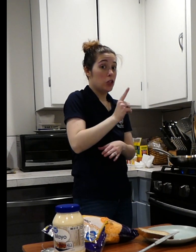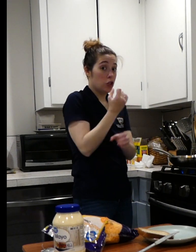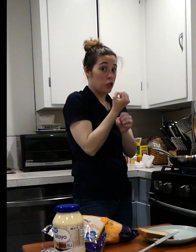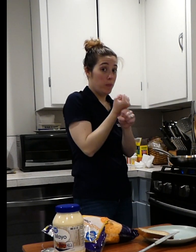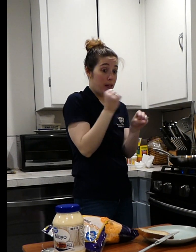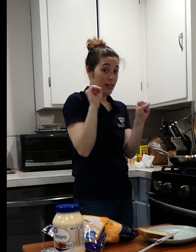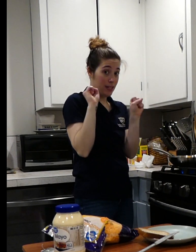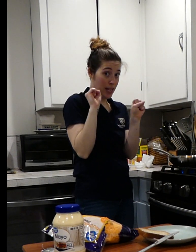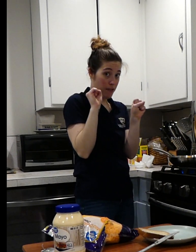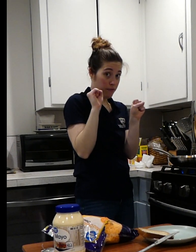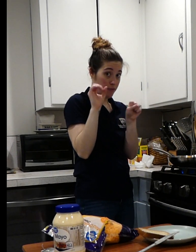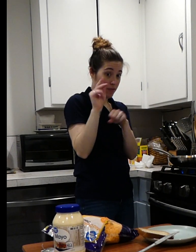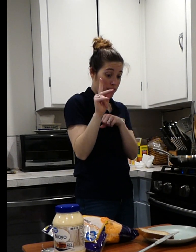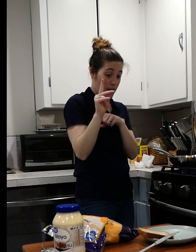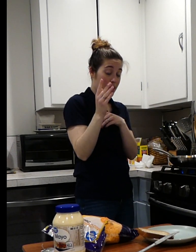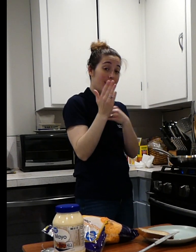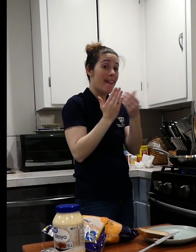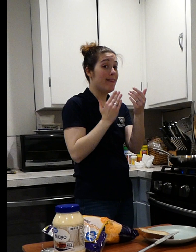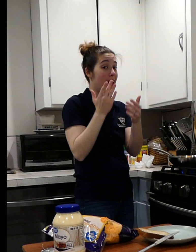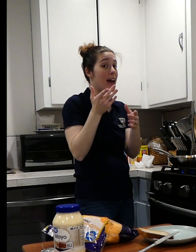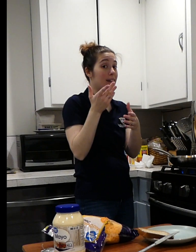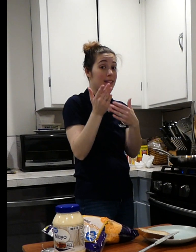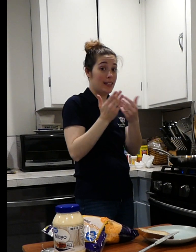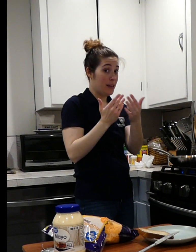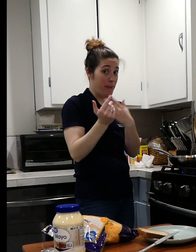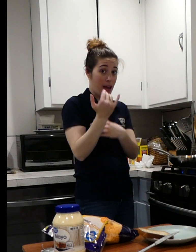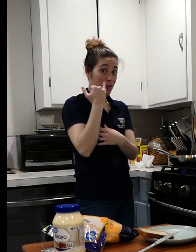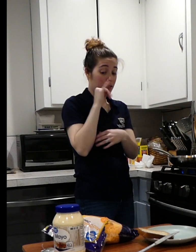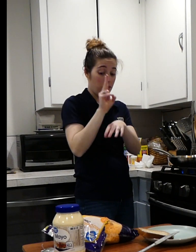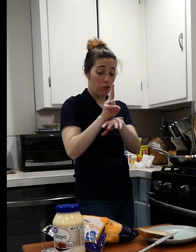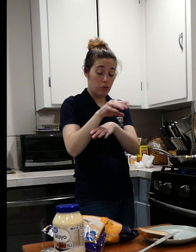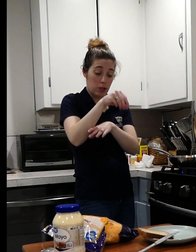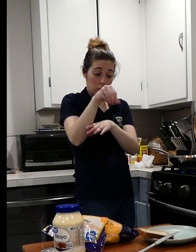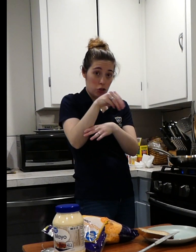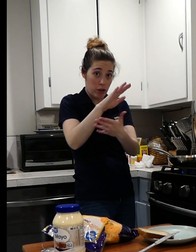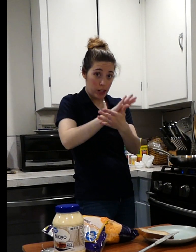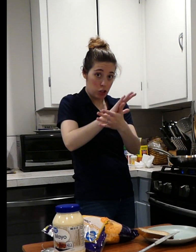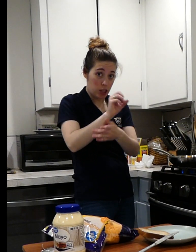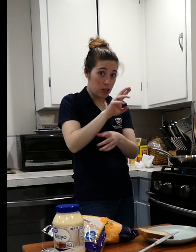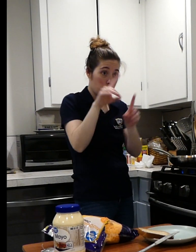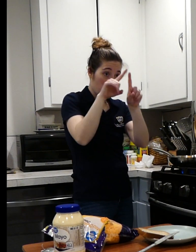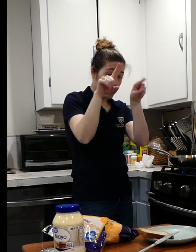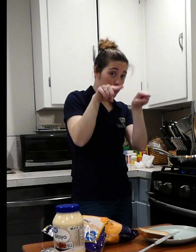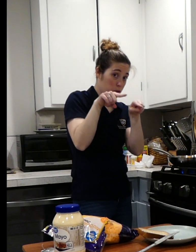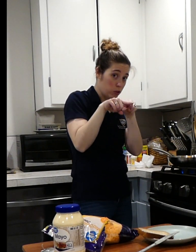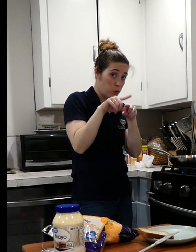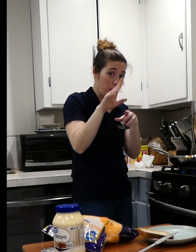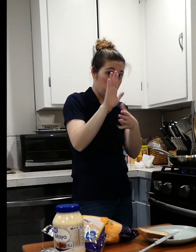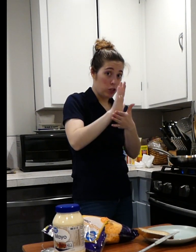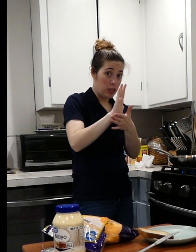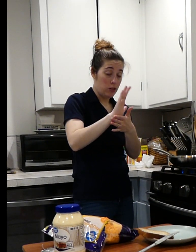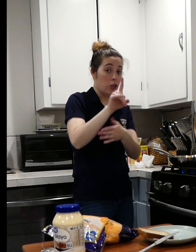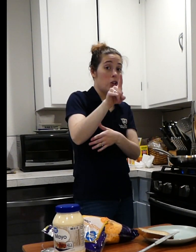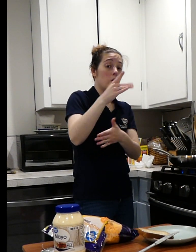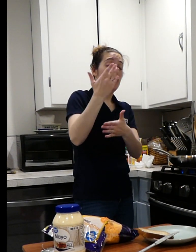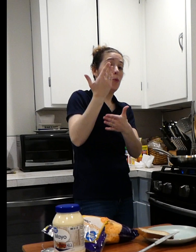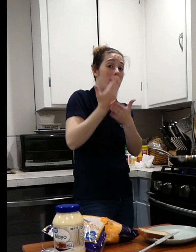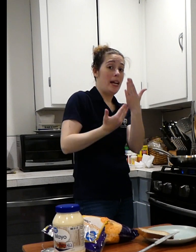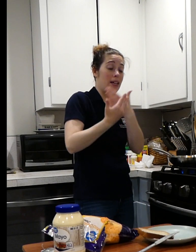sure you're being safe. Okay? That doesn't matter if you're using the shredded cheese or the square cheese. Your hands